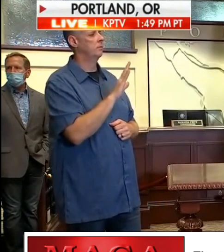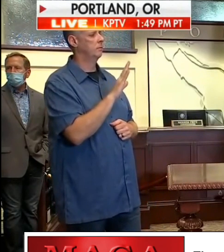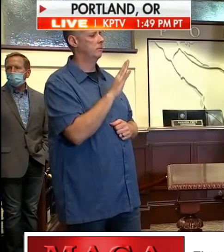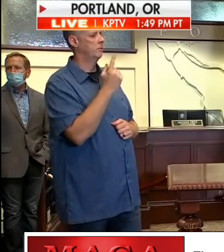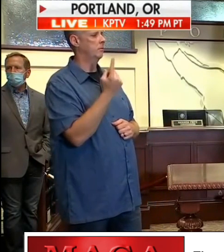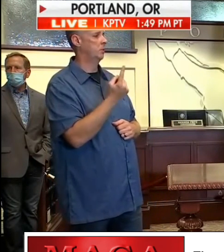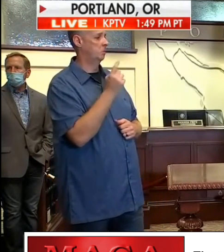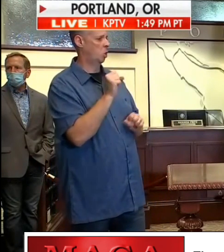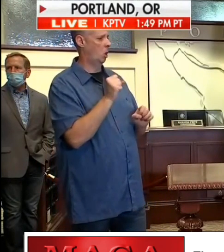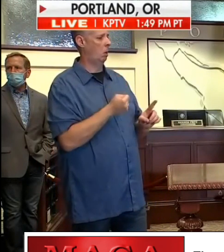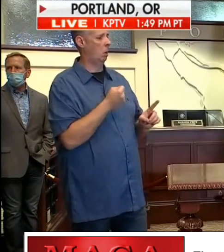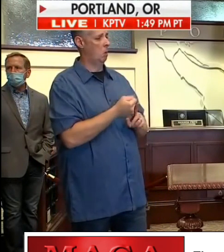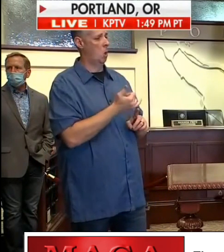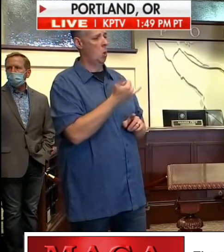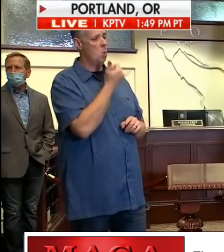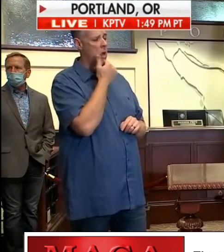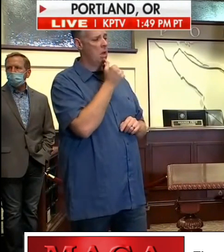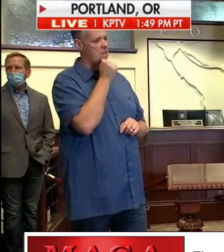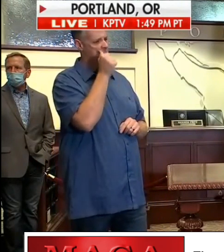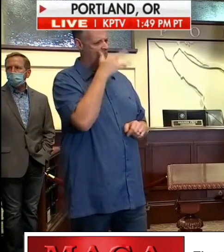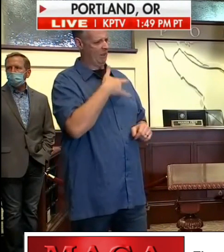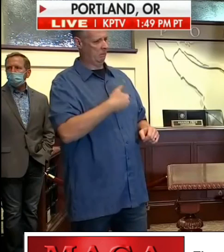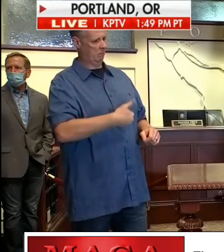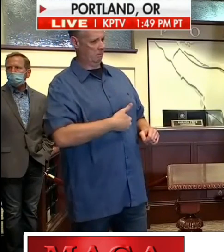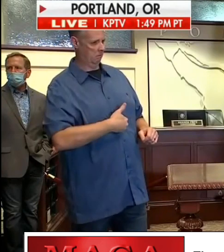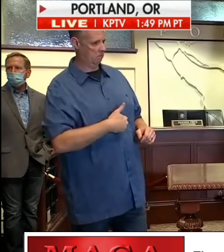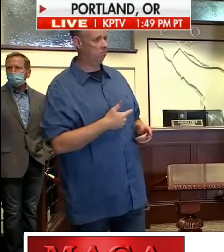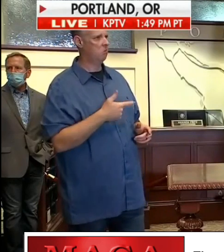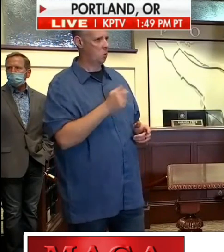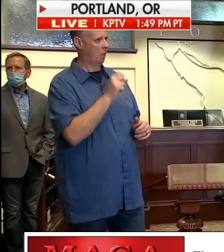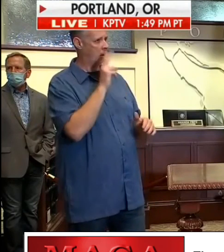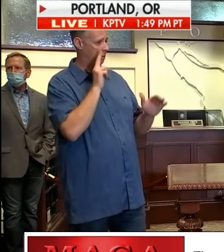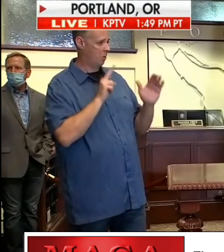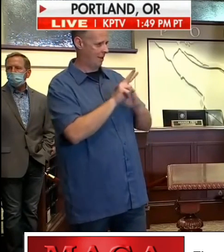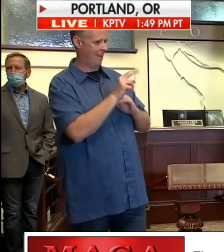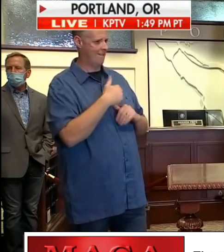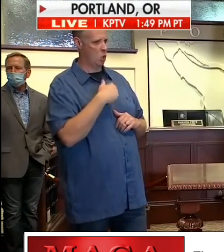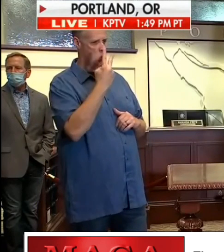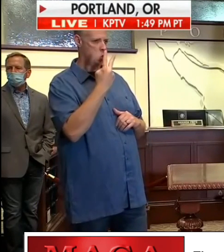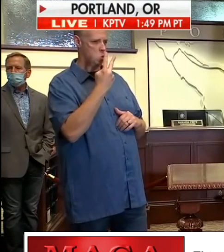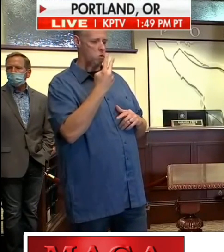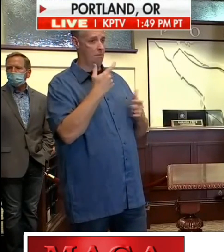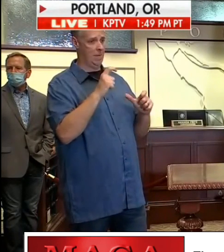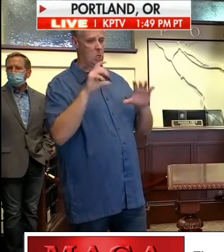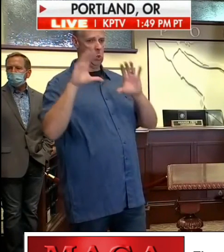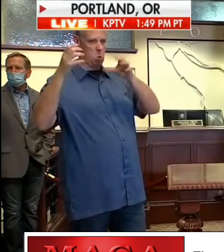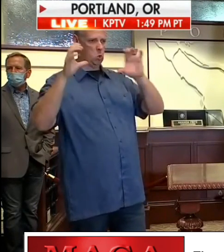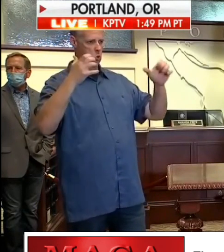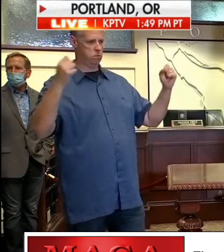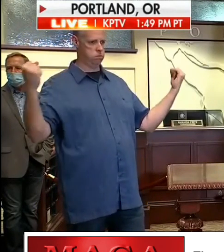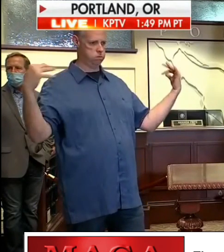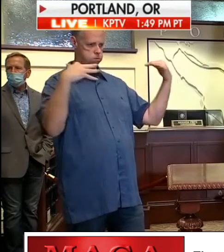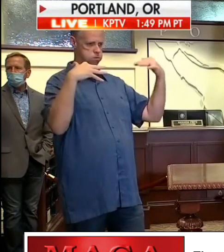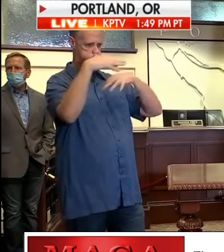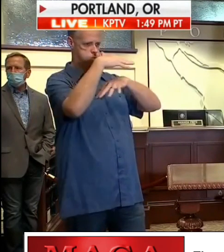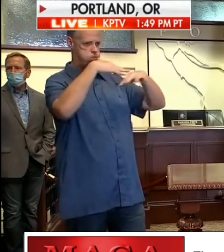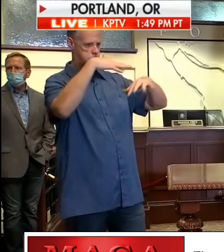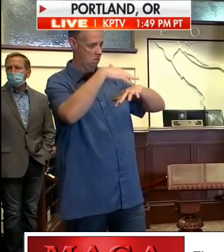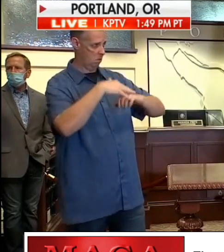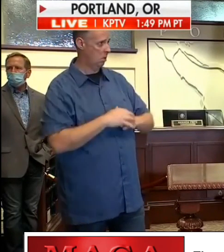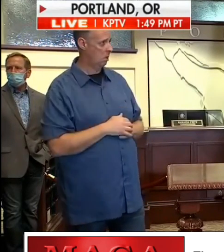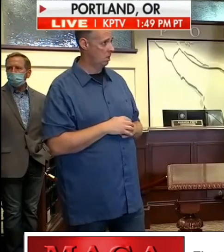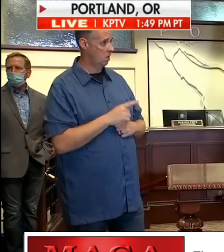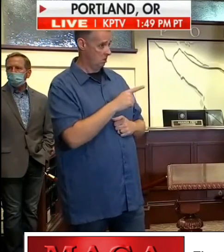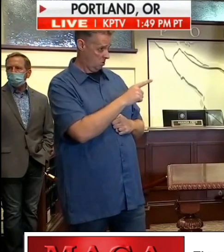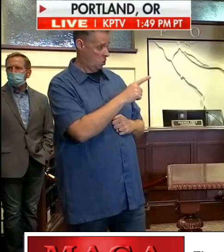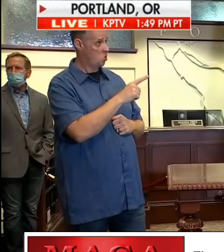something might go wrong yesterday. And I think it's a fairly predictable outcome when you have two sort of diametrically opposed groups meeting in this fashion. Would you say the